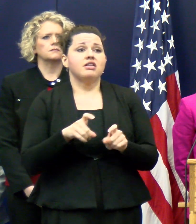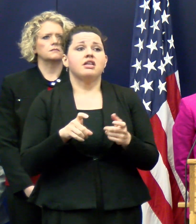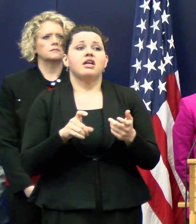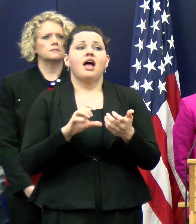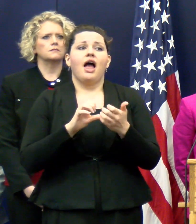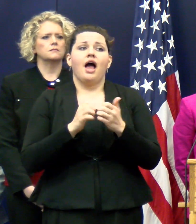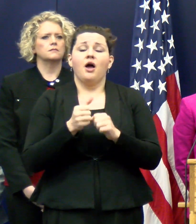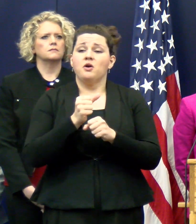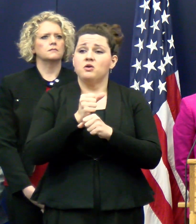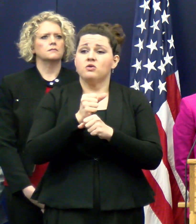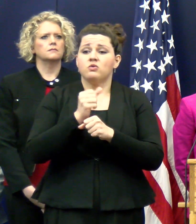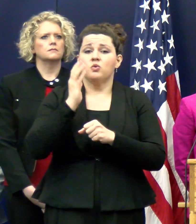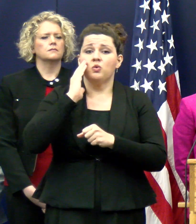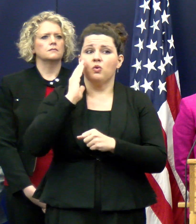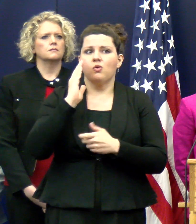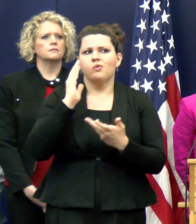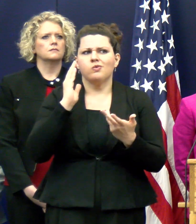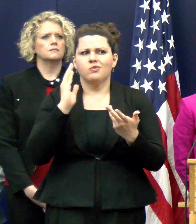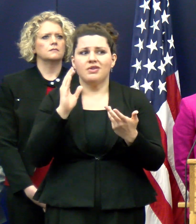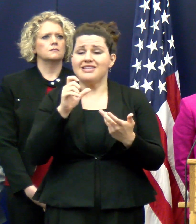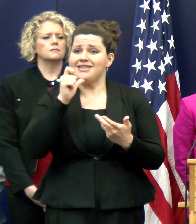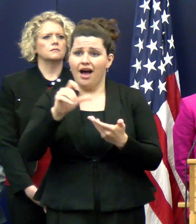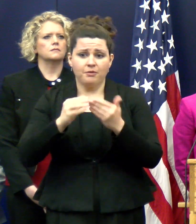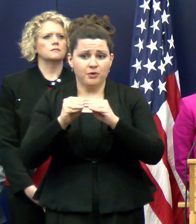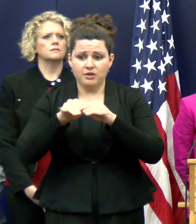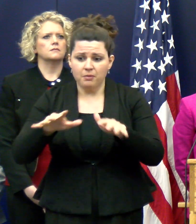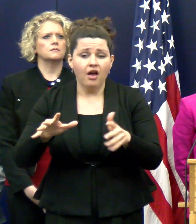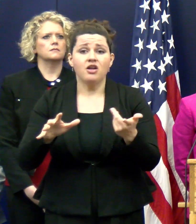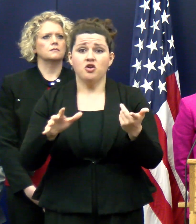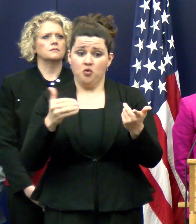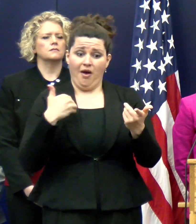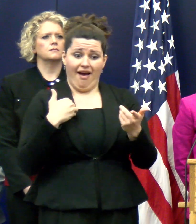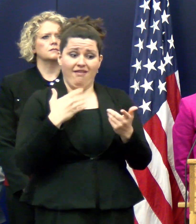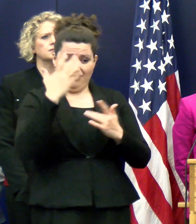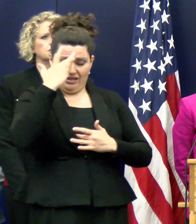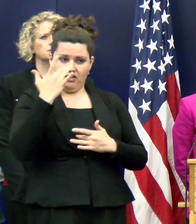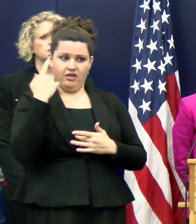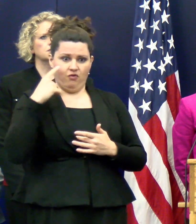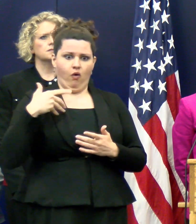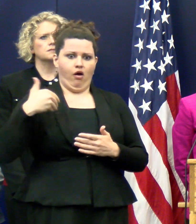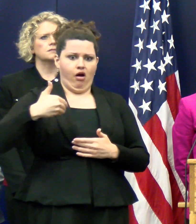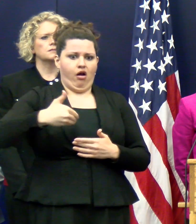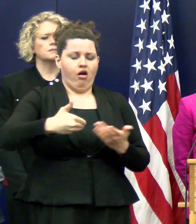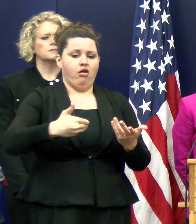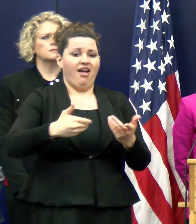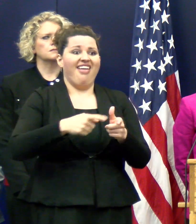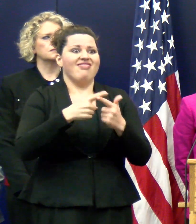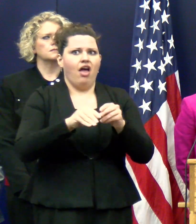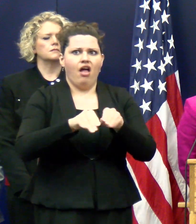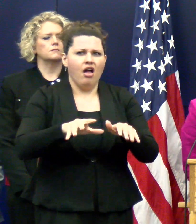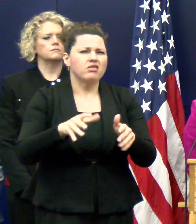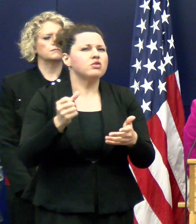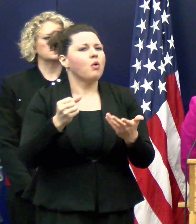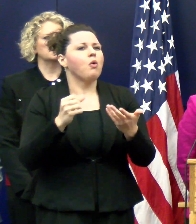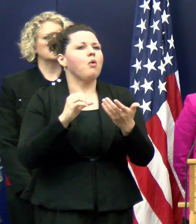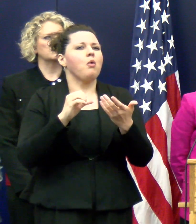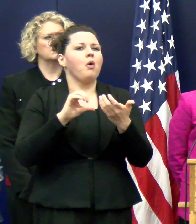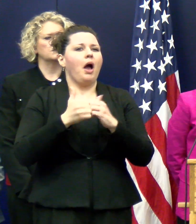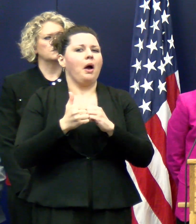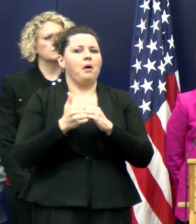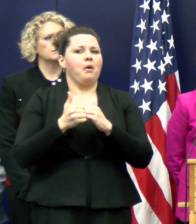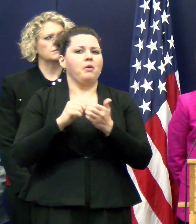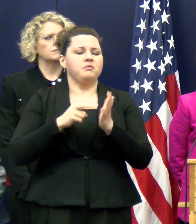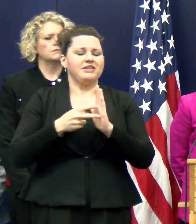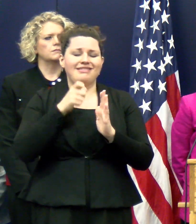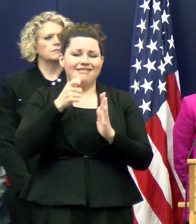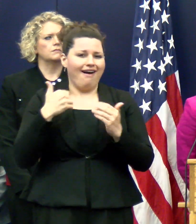community spread when it's very likely if they're not getting tested until they've already had the illness for a while, they were spreading it in the community? Yeah, so part of what we do when